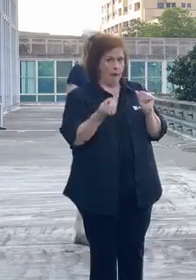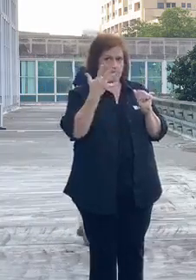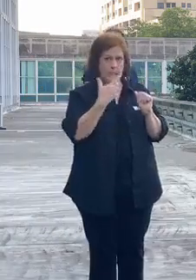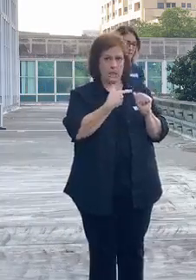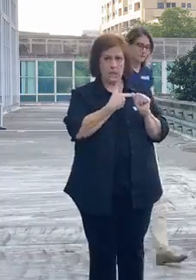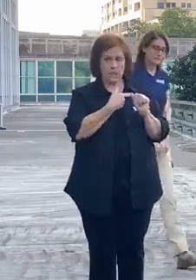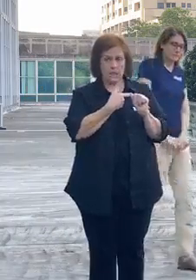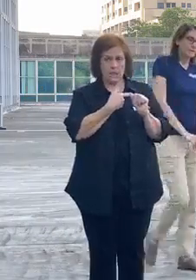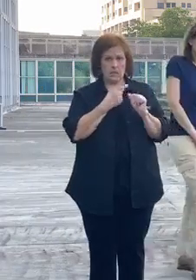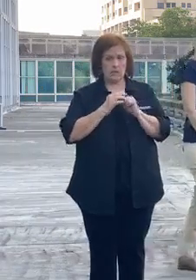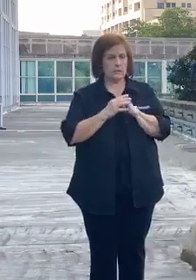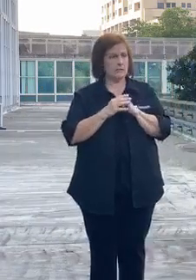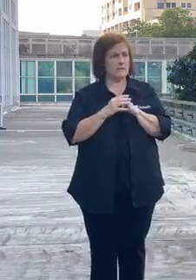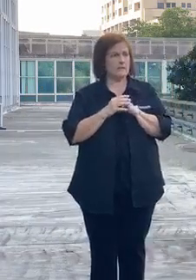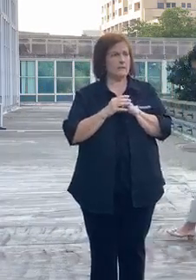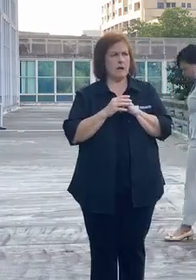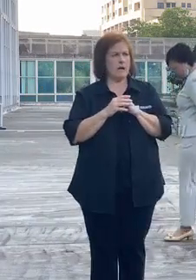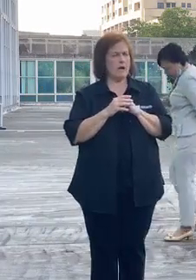now?